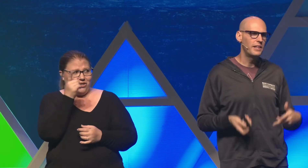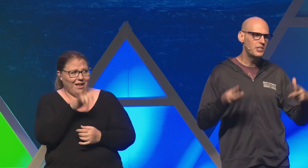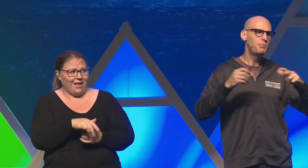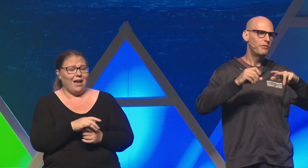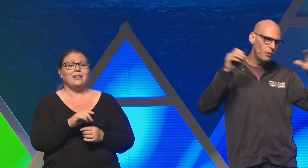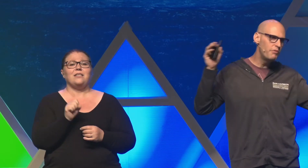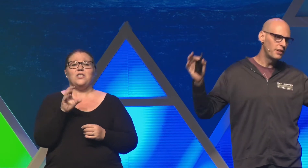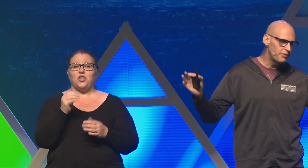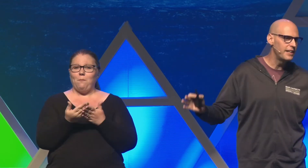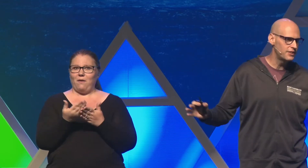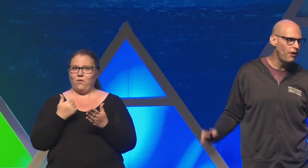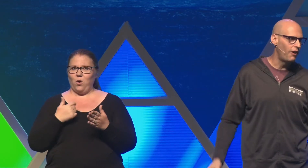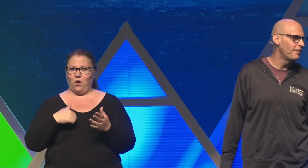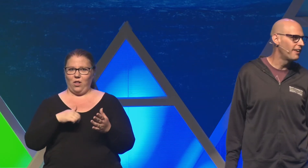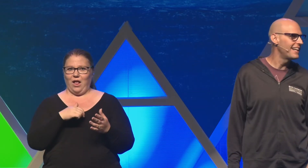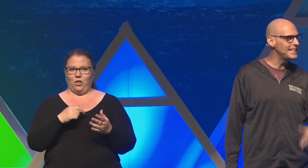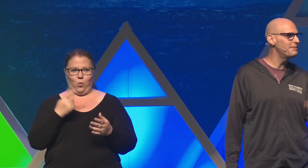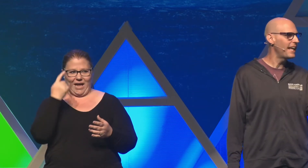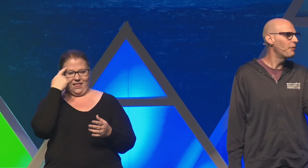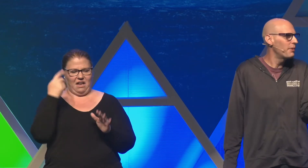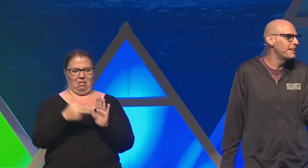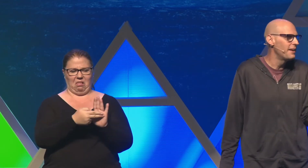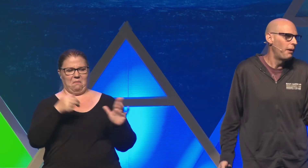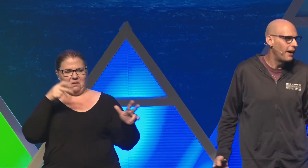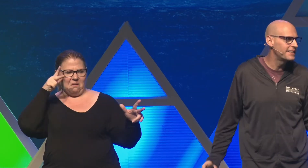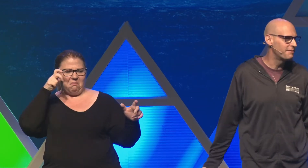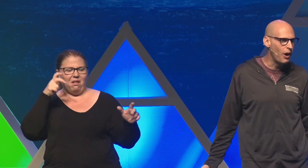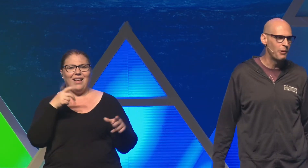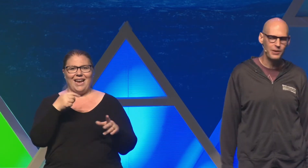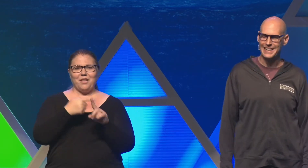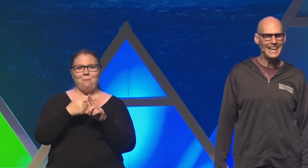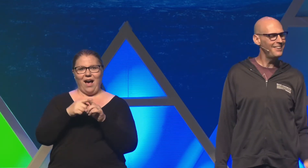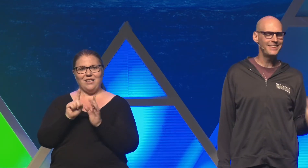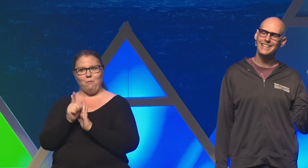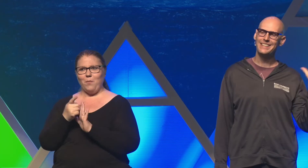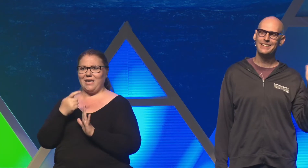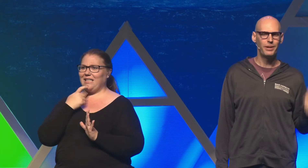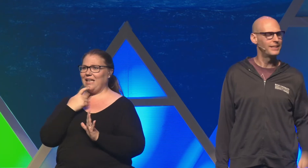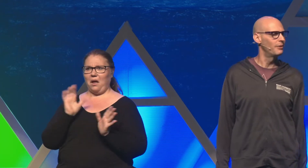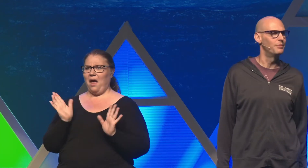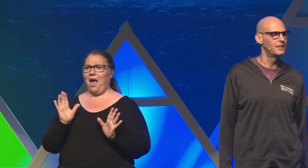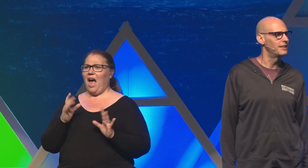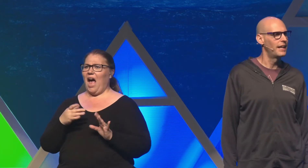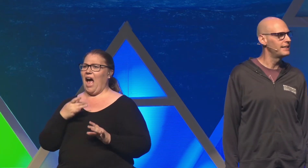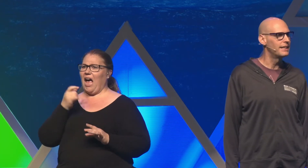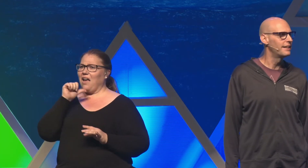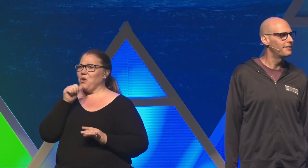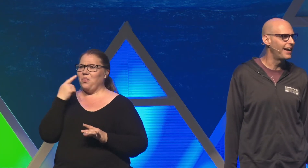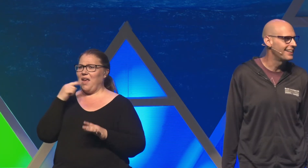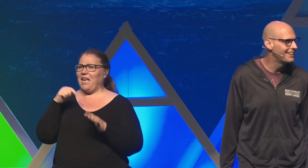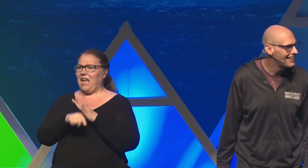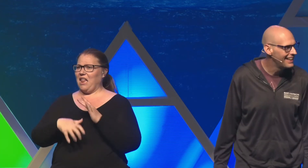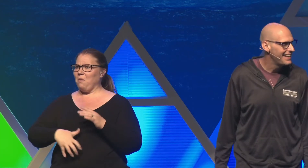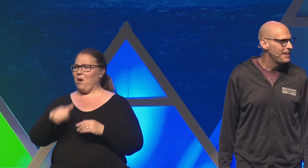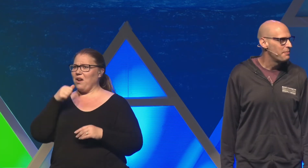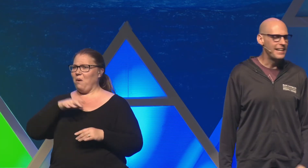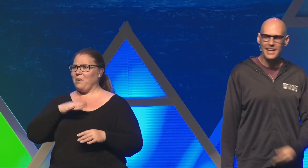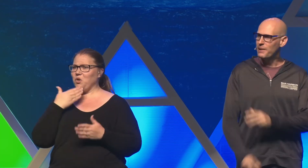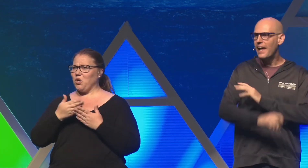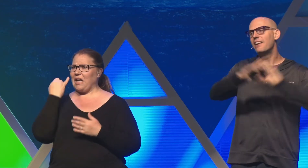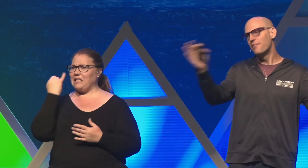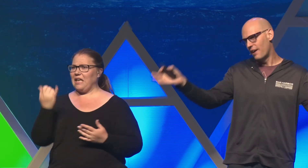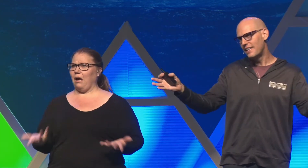So let's just, before we vilify Saul, right? He seems to have a pretty positive moment where he's like, I don't think killing pregnant women is a good idea, right?